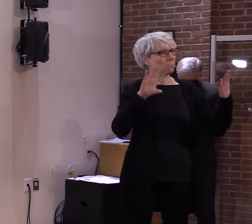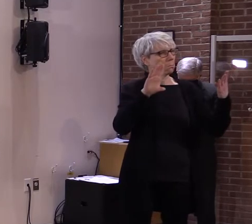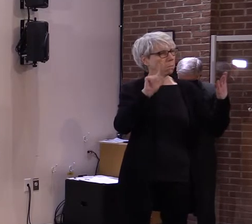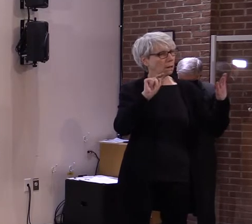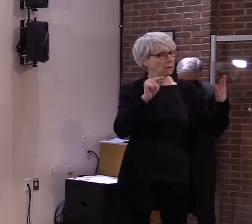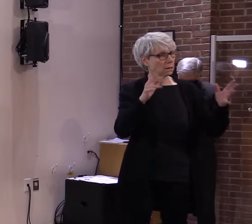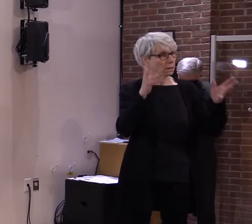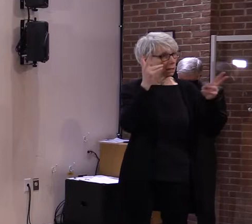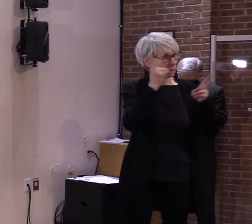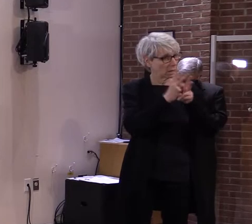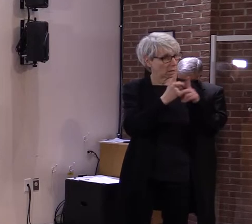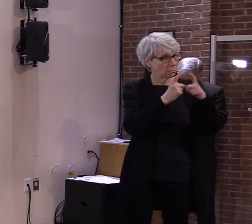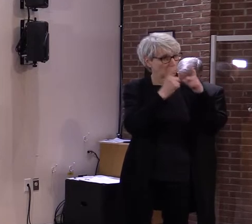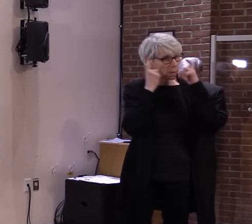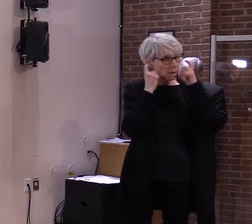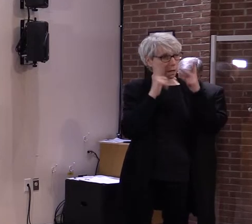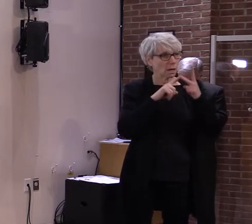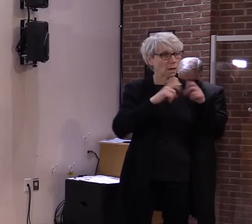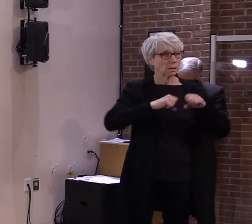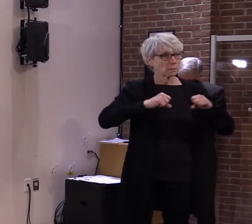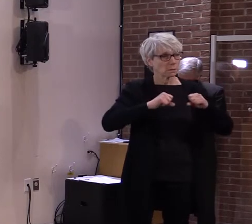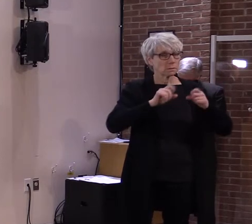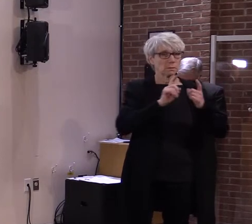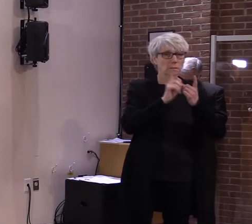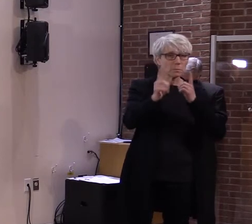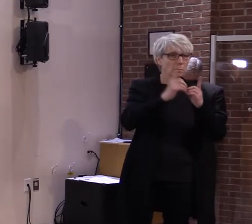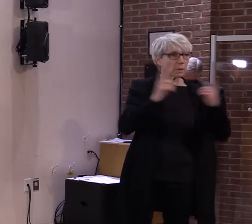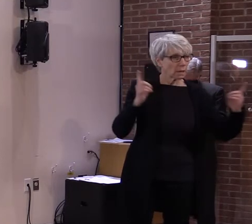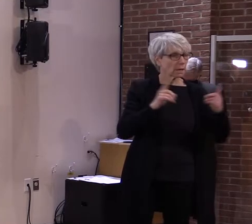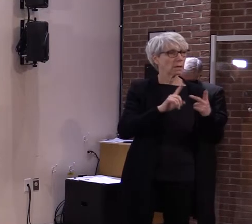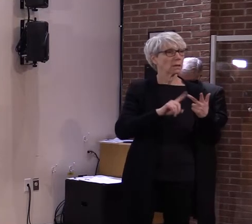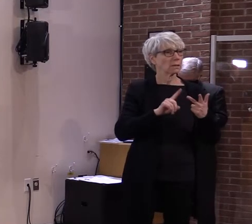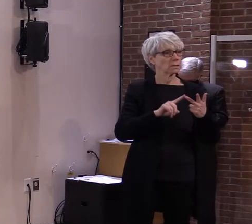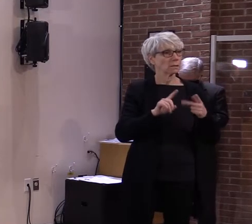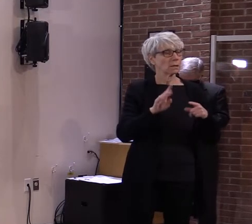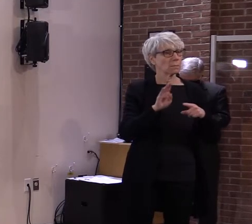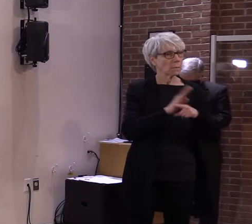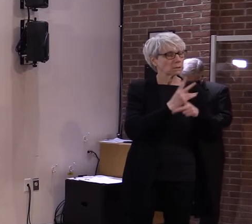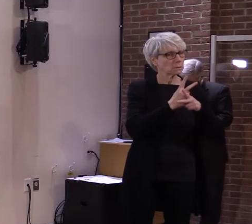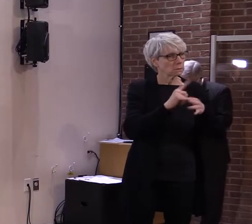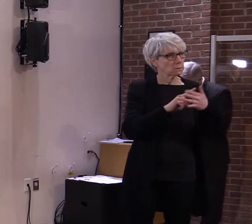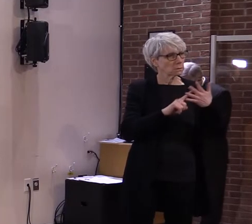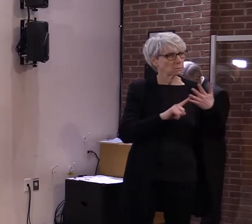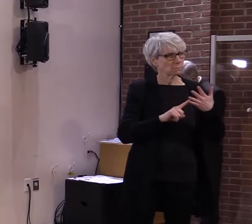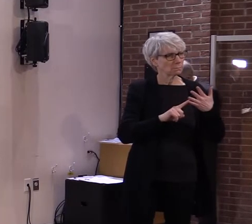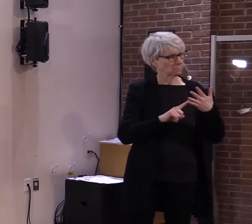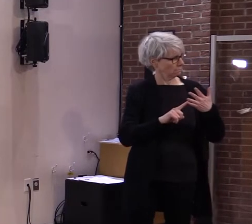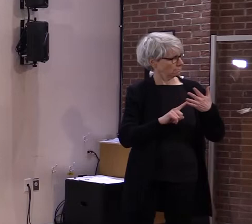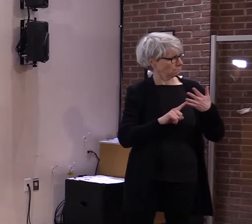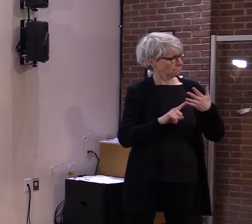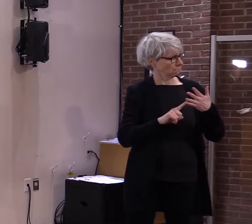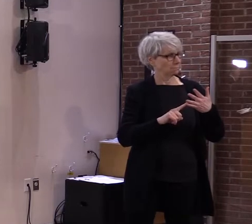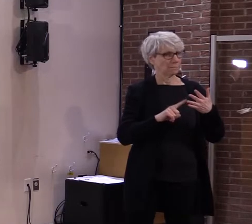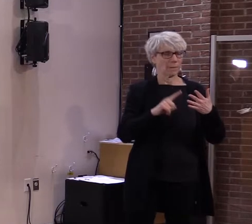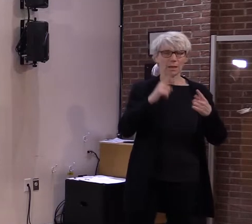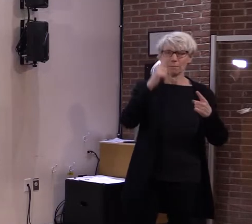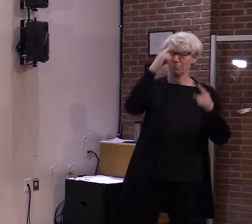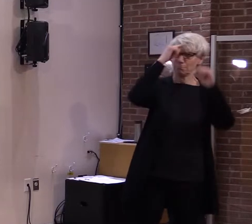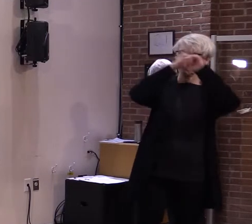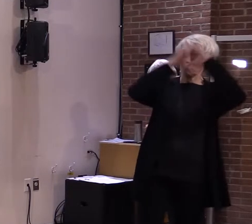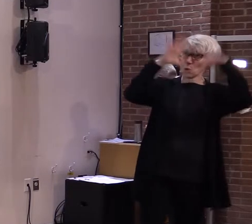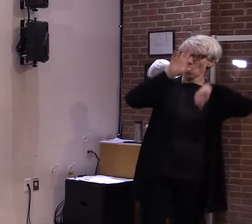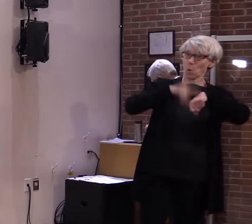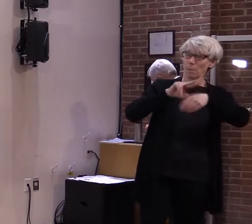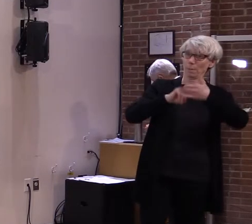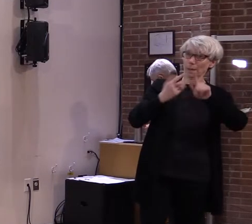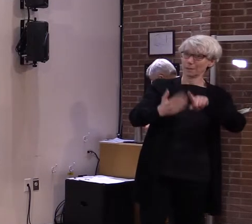guidance for businesses. I'm just wondering, you know, when we think of normal, like pre-pandemic normal, is there any sort of